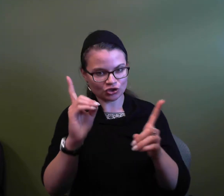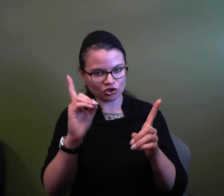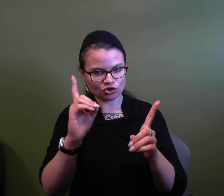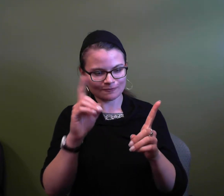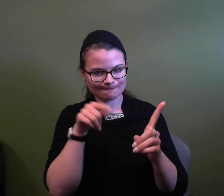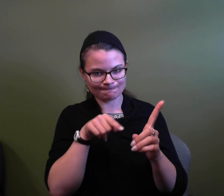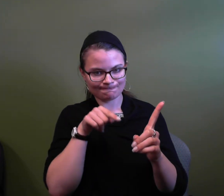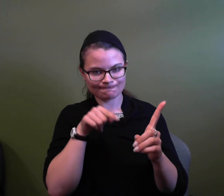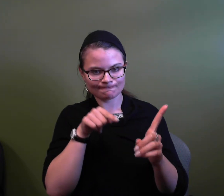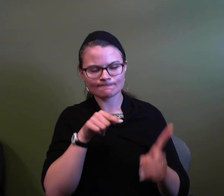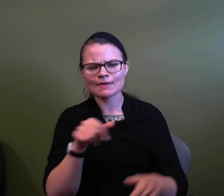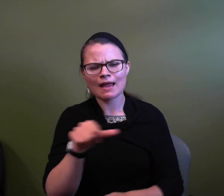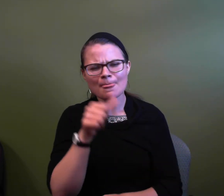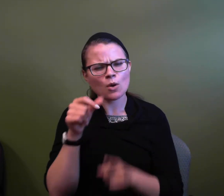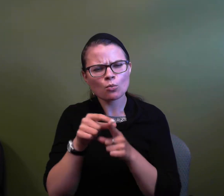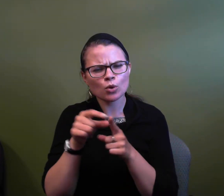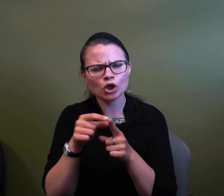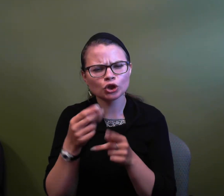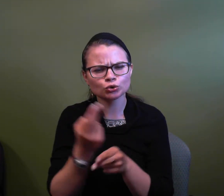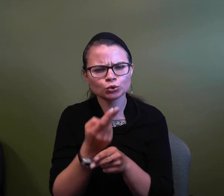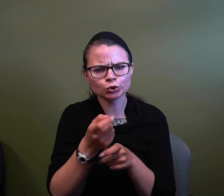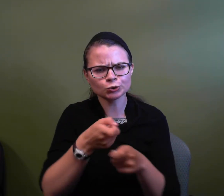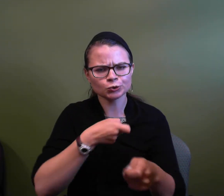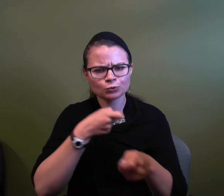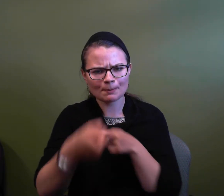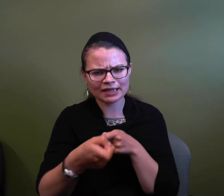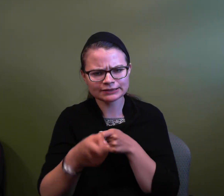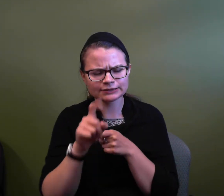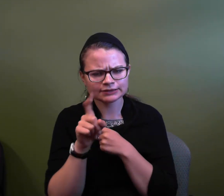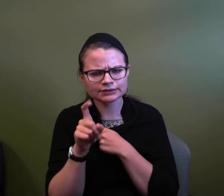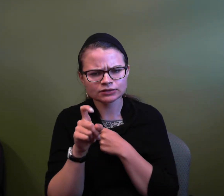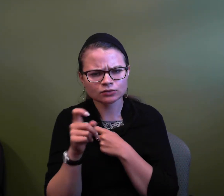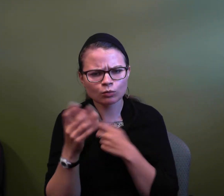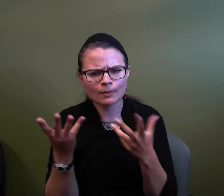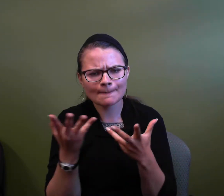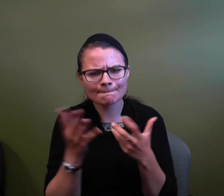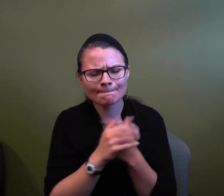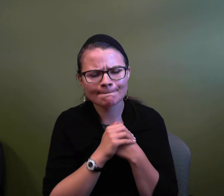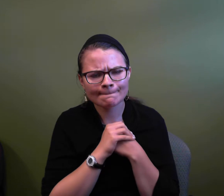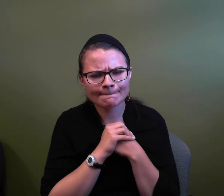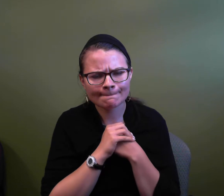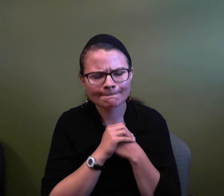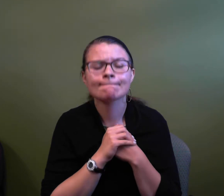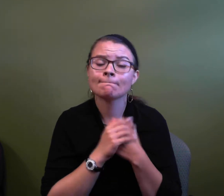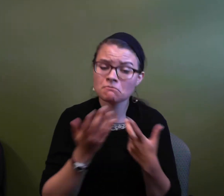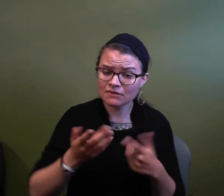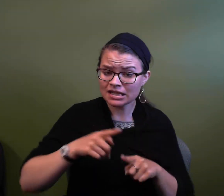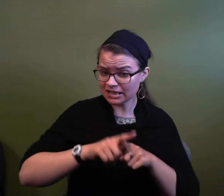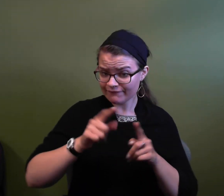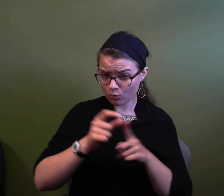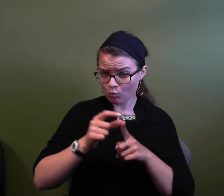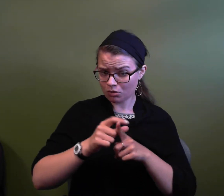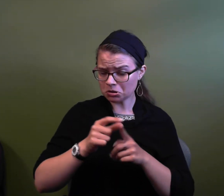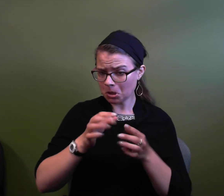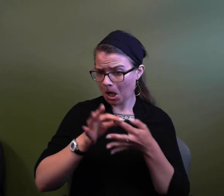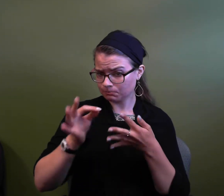what's another word we can use instead of education? Well, there's different words we can use. Maybe one could